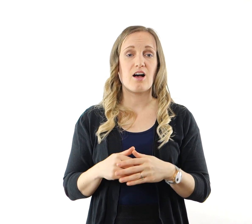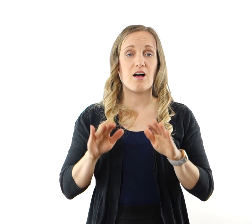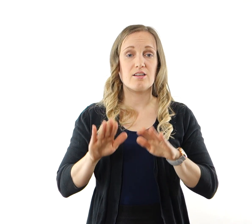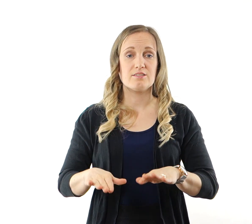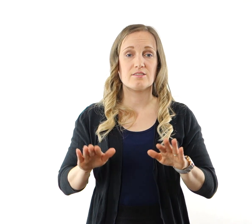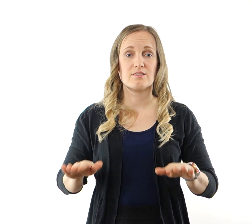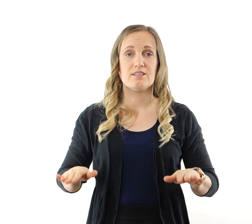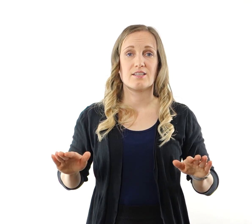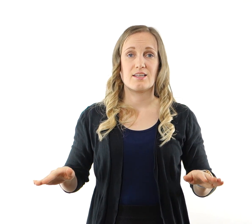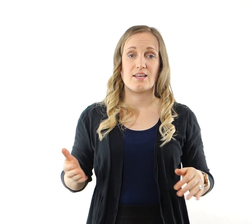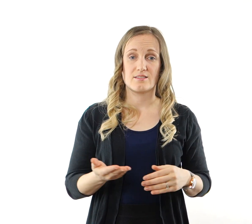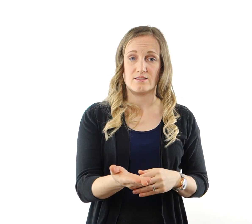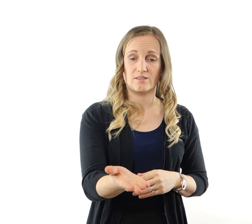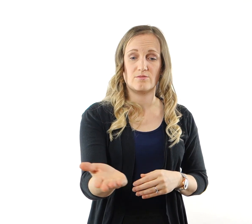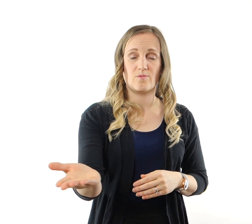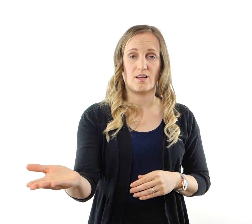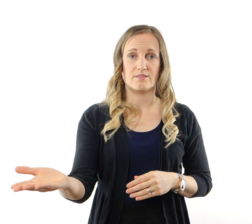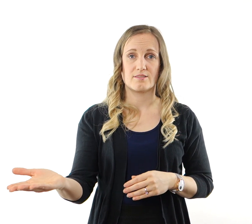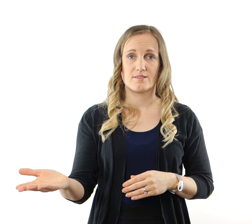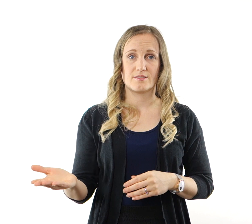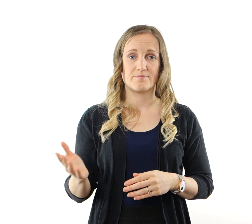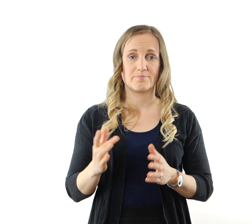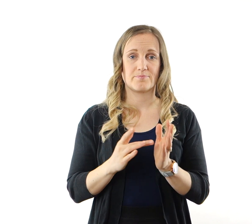call his little ones.